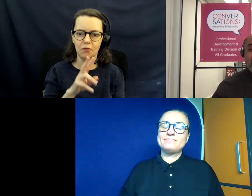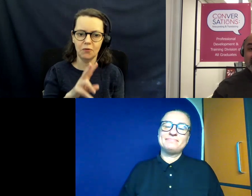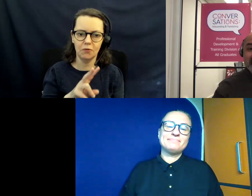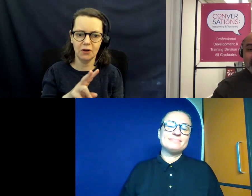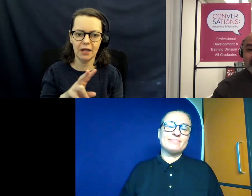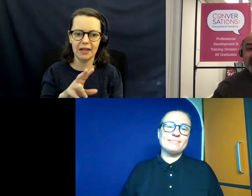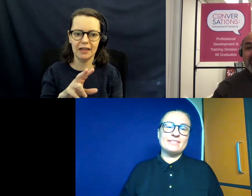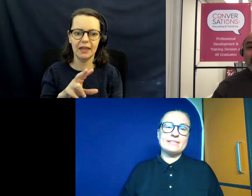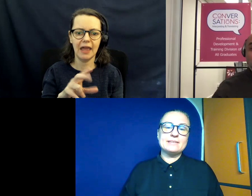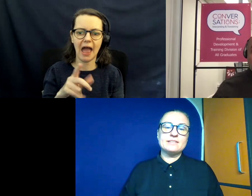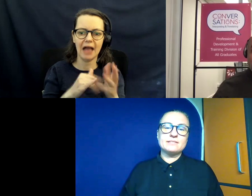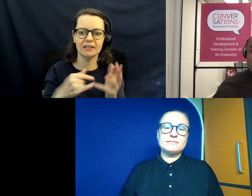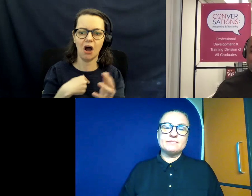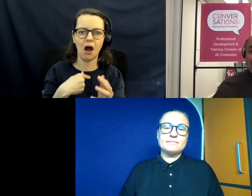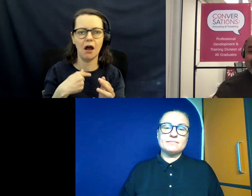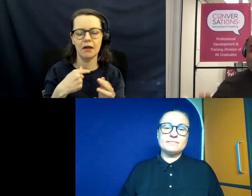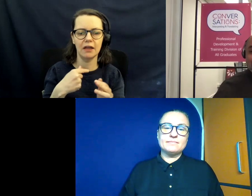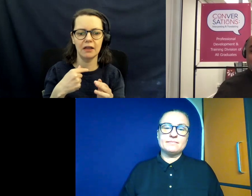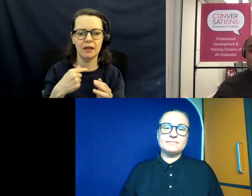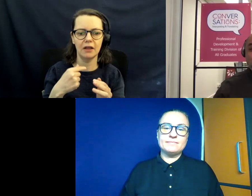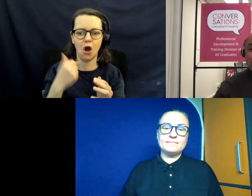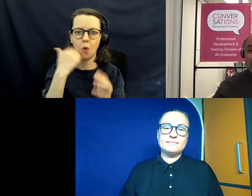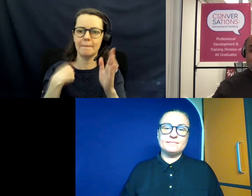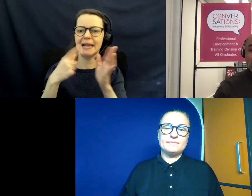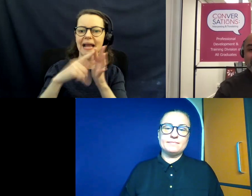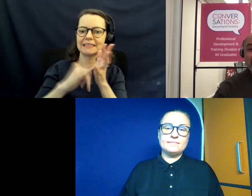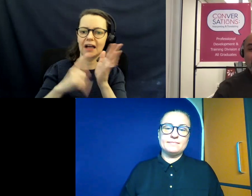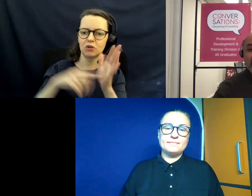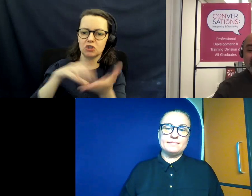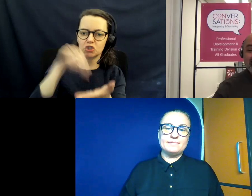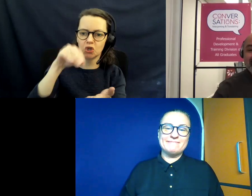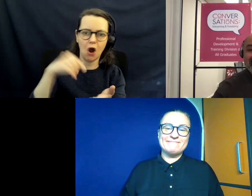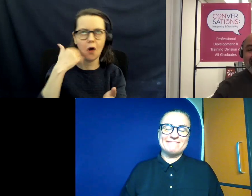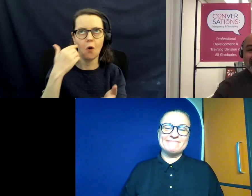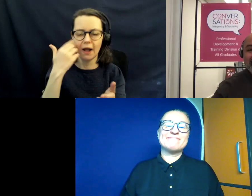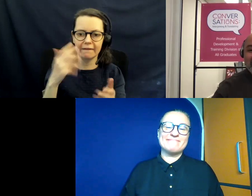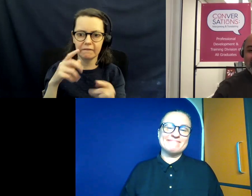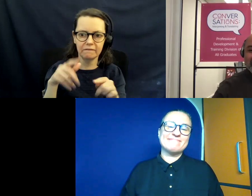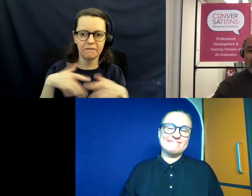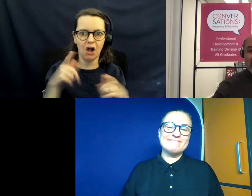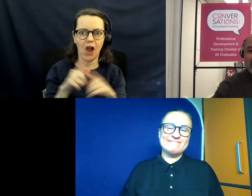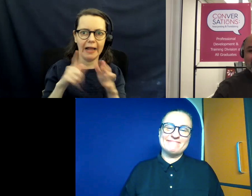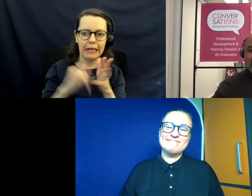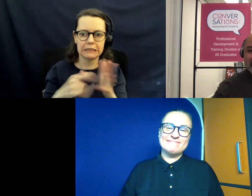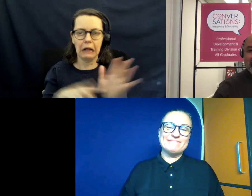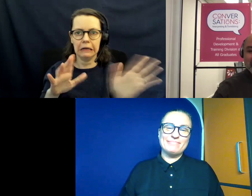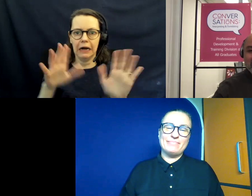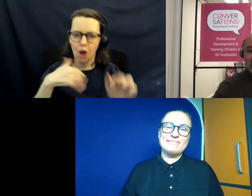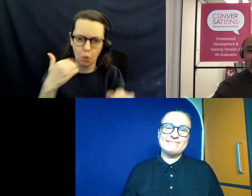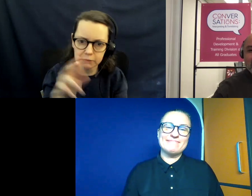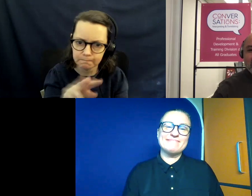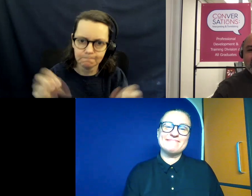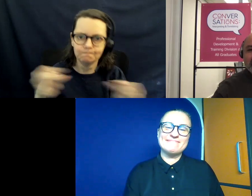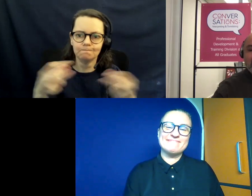I'm I've always been an ESL student and I still feel like one. I like to have the subtitles